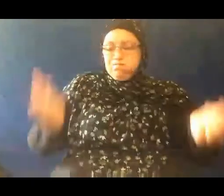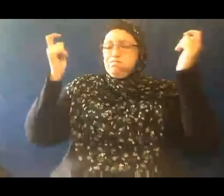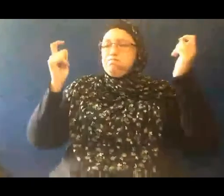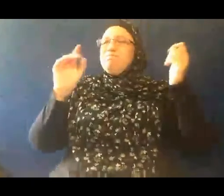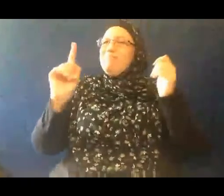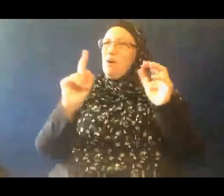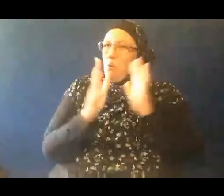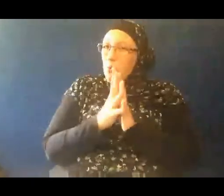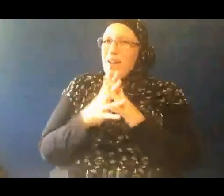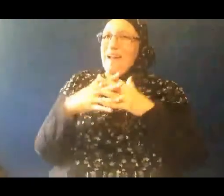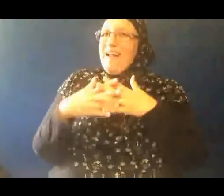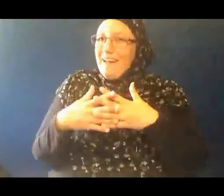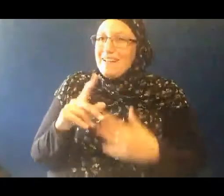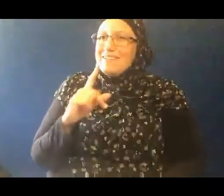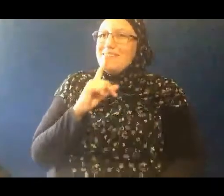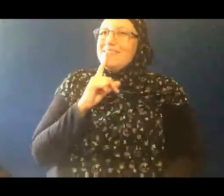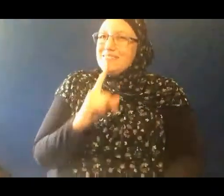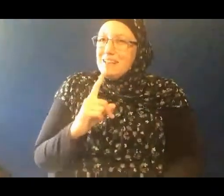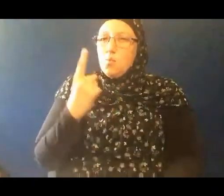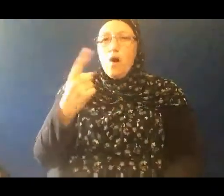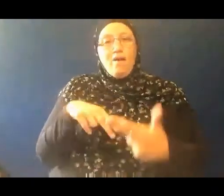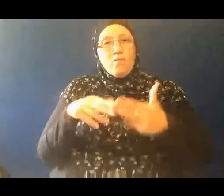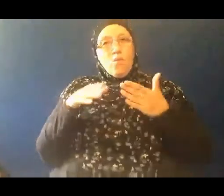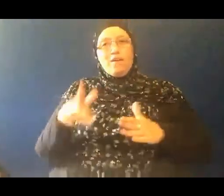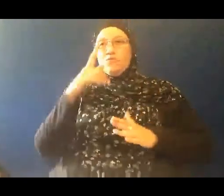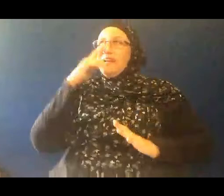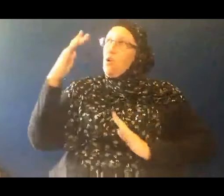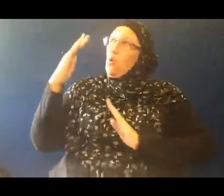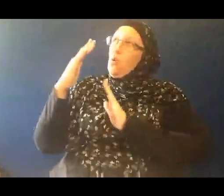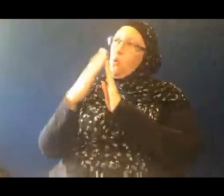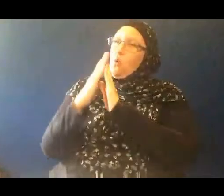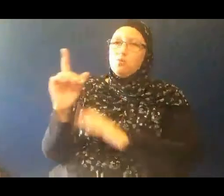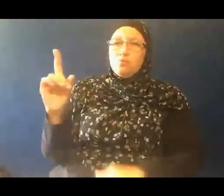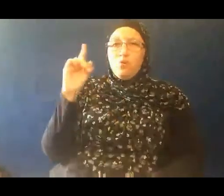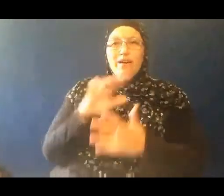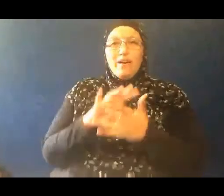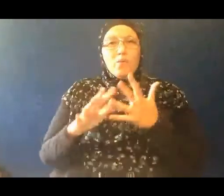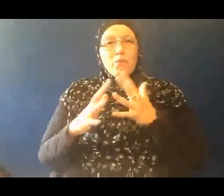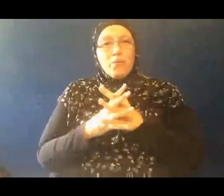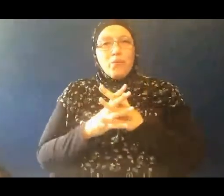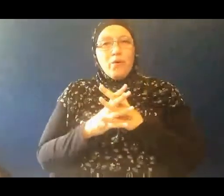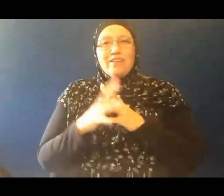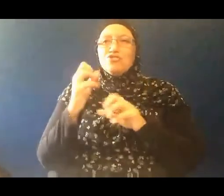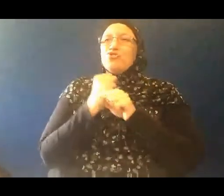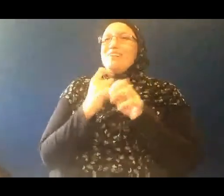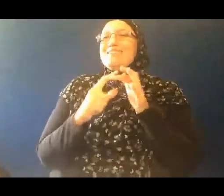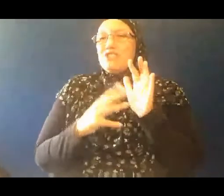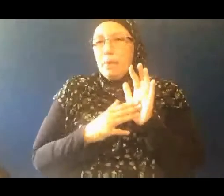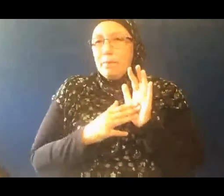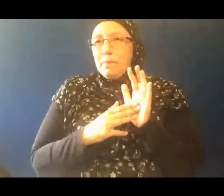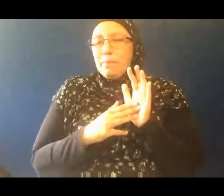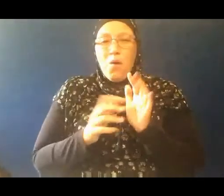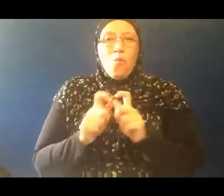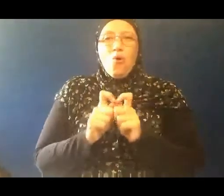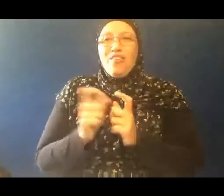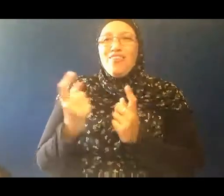the means of nearness to God is this gem of patience, this amazing chemical of patience inside you